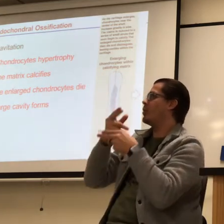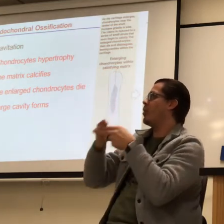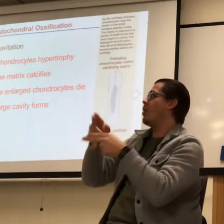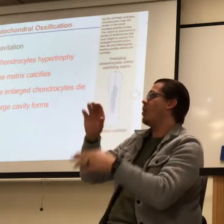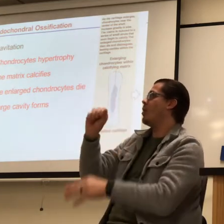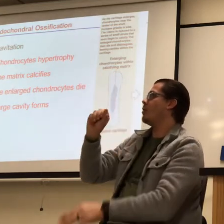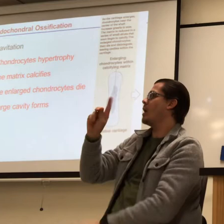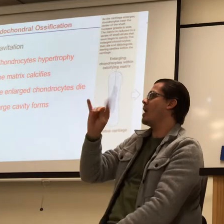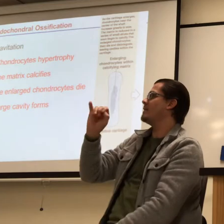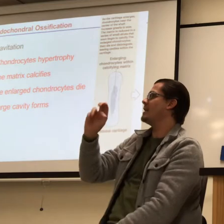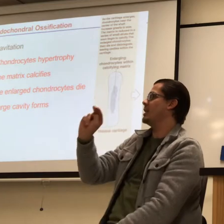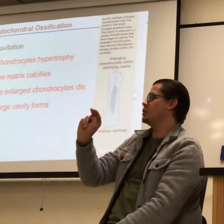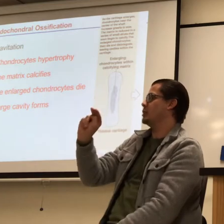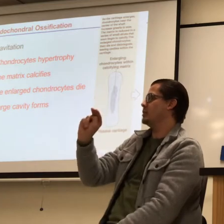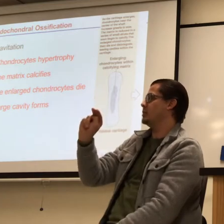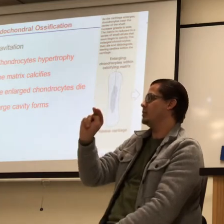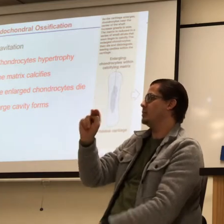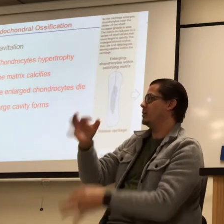cavitation.